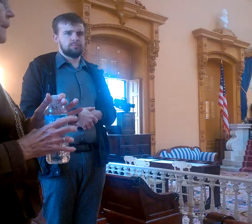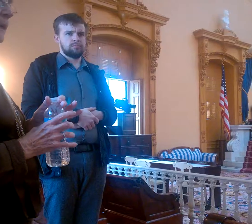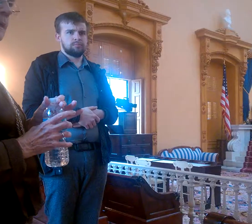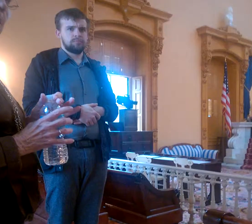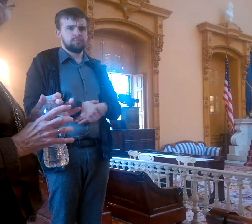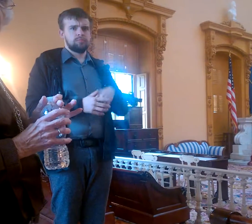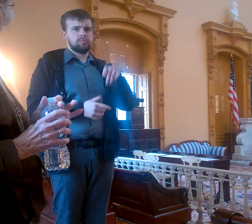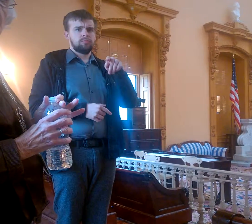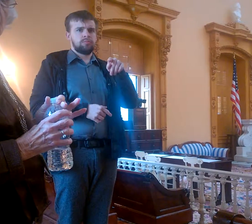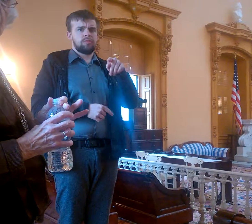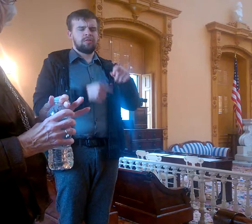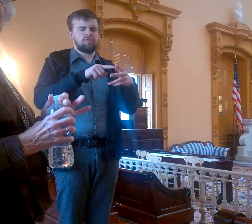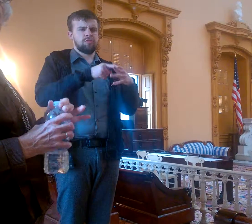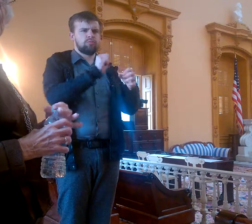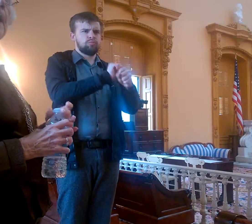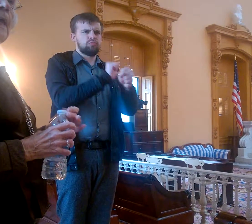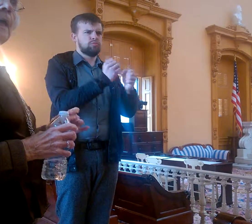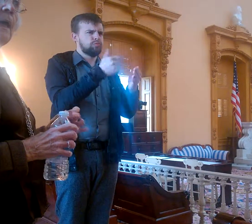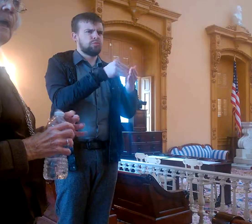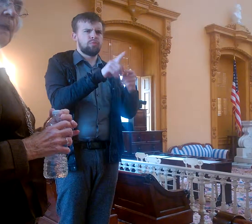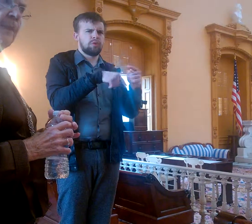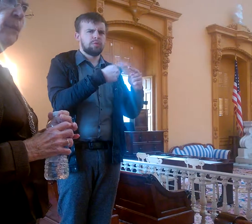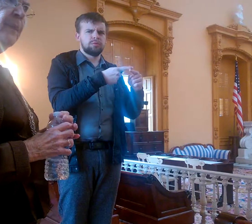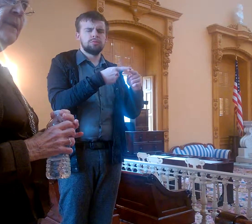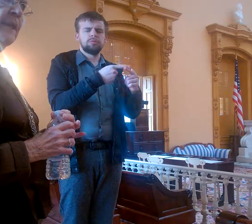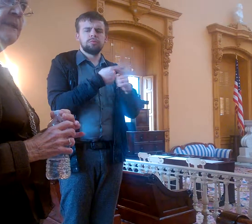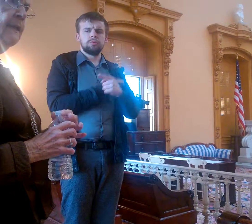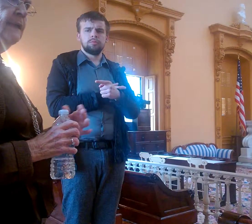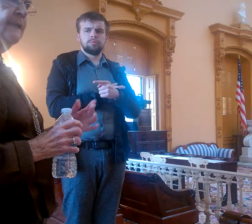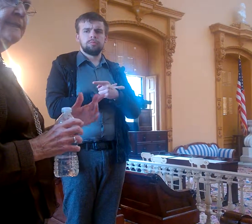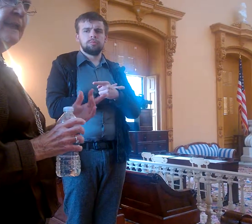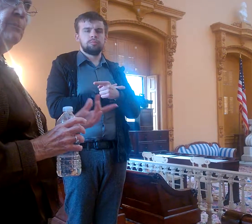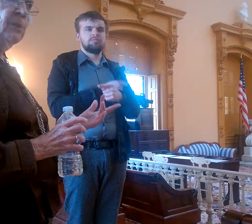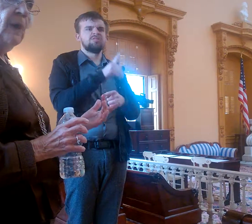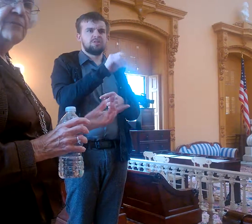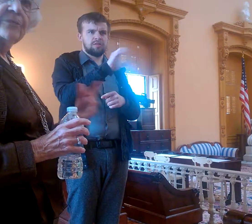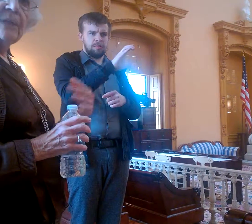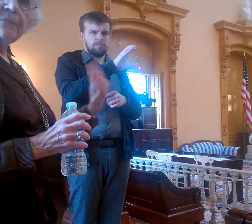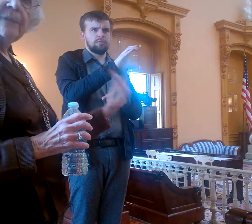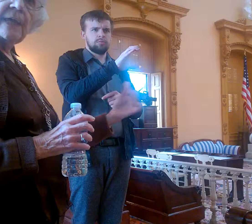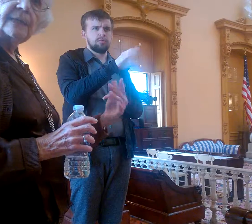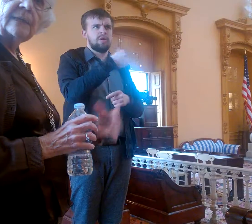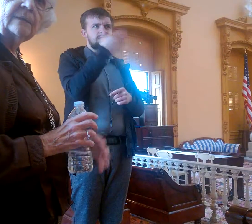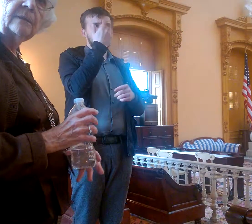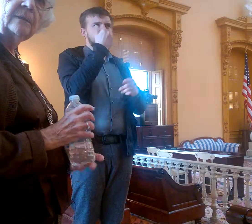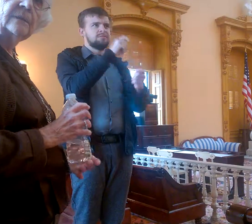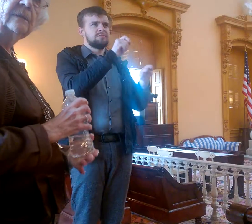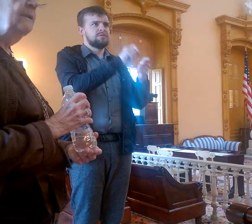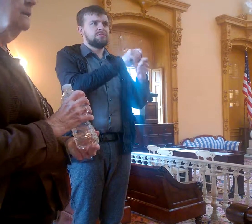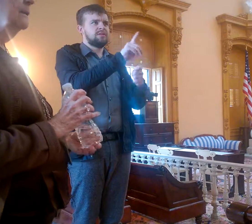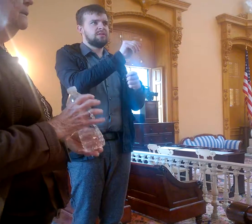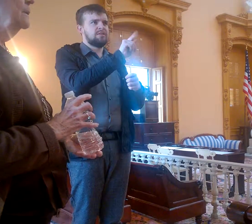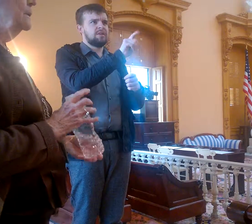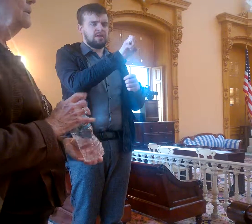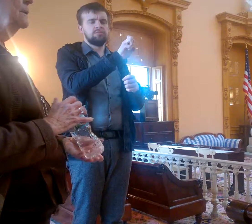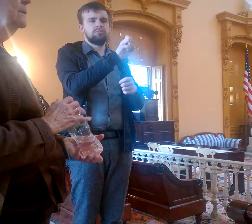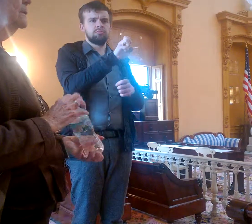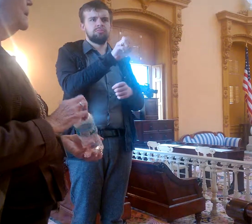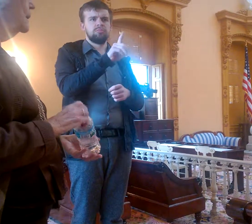And they're back in session when? They'll be in December, I forget the date.